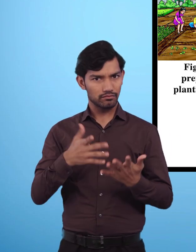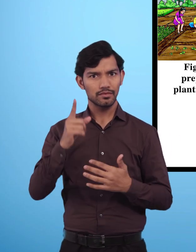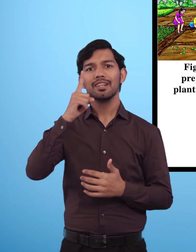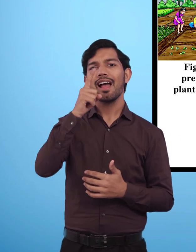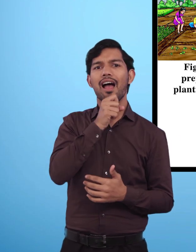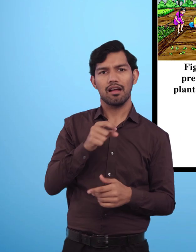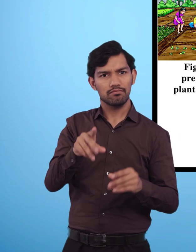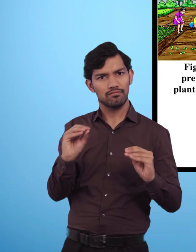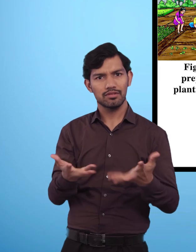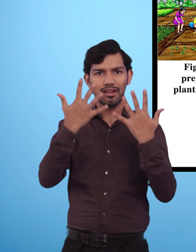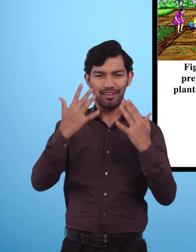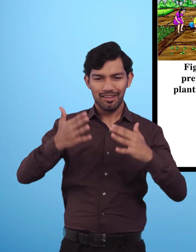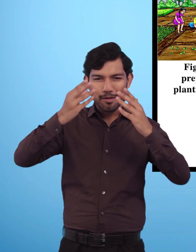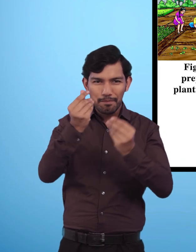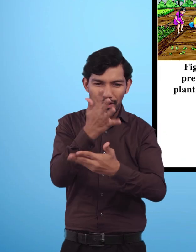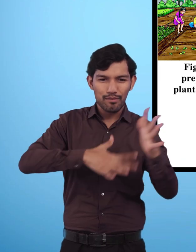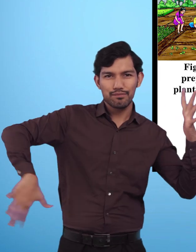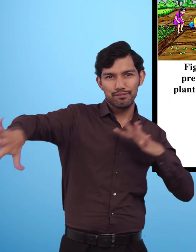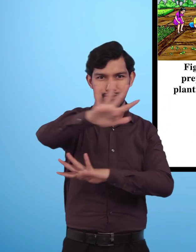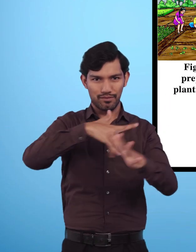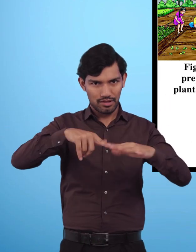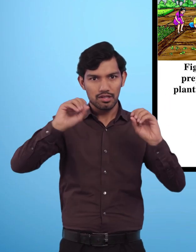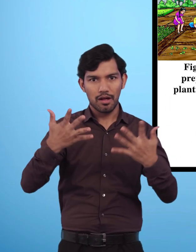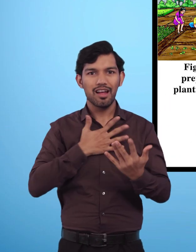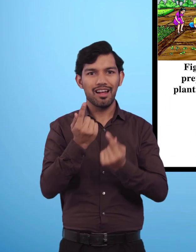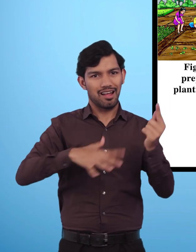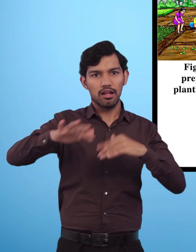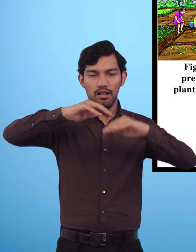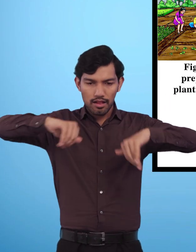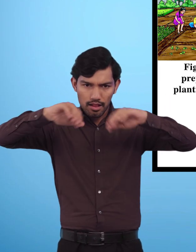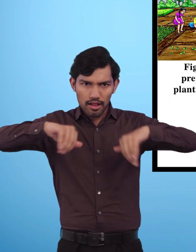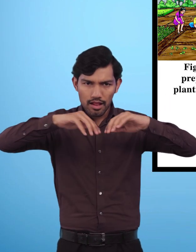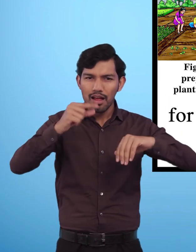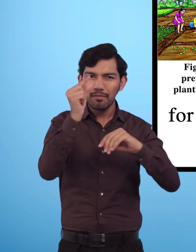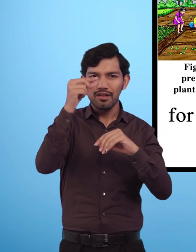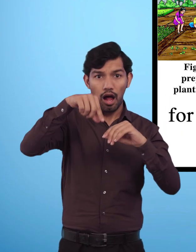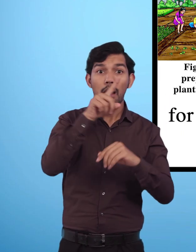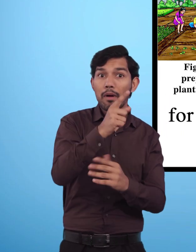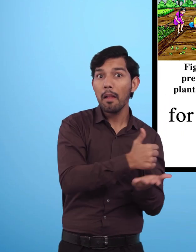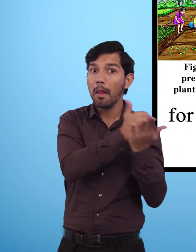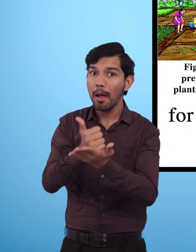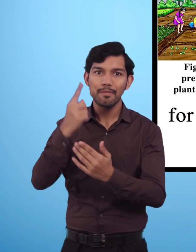Bhumi and Surya help Aji in preparing the soil in the garden for planting some vegetables.